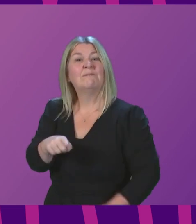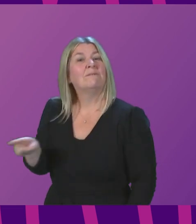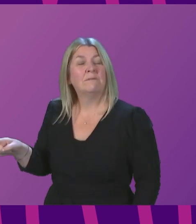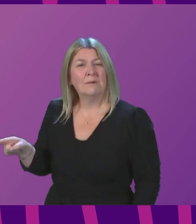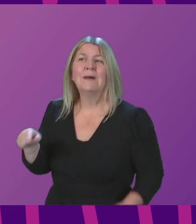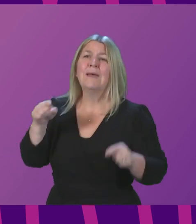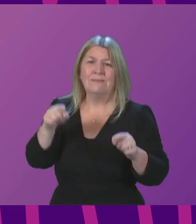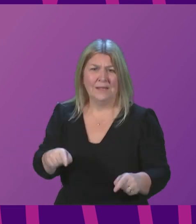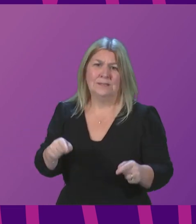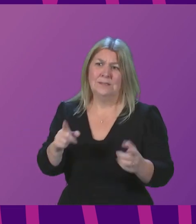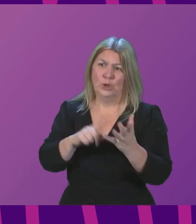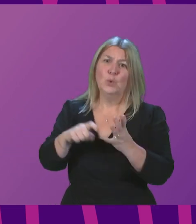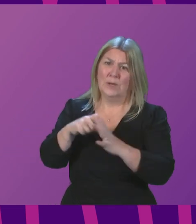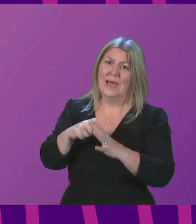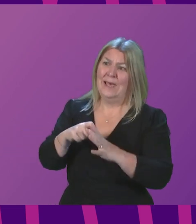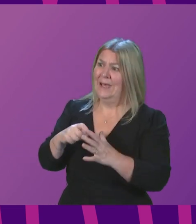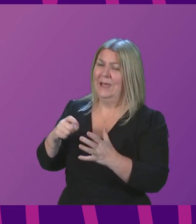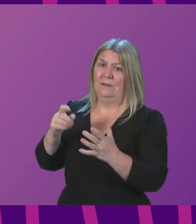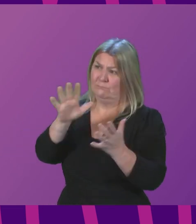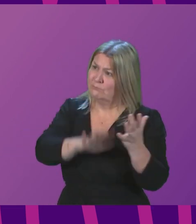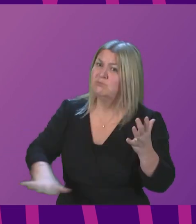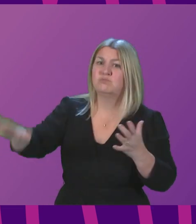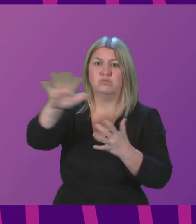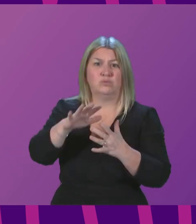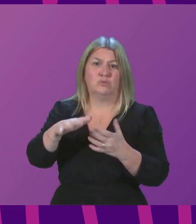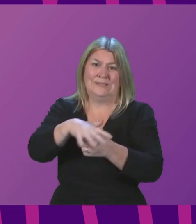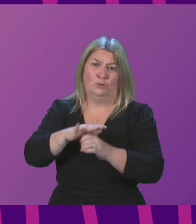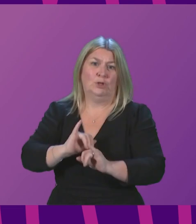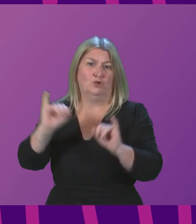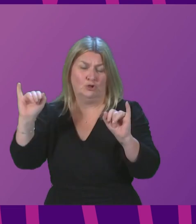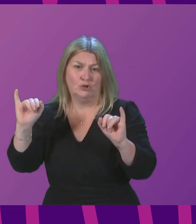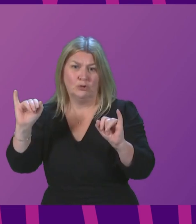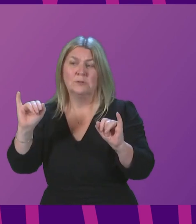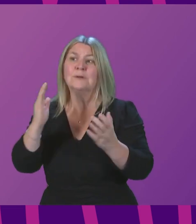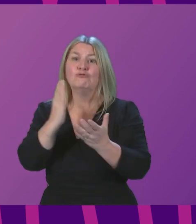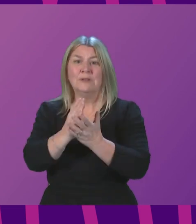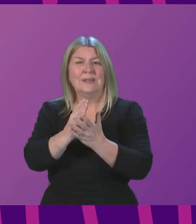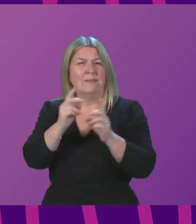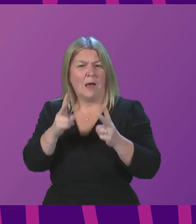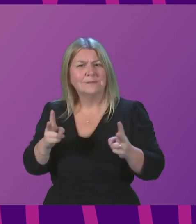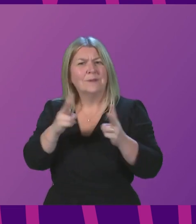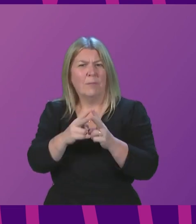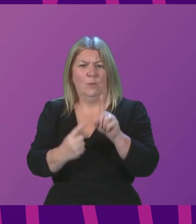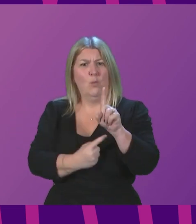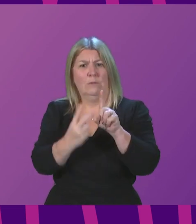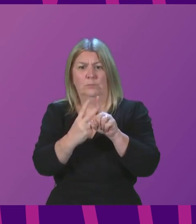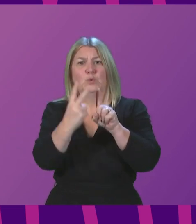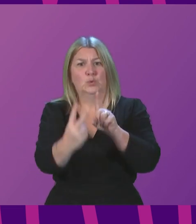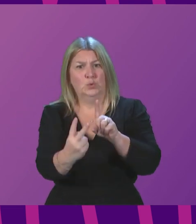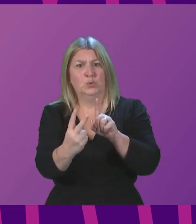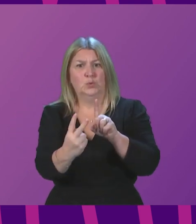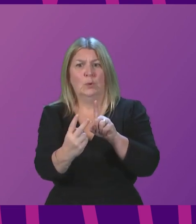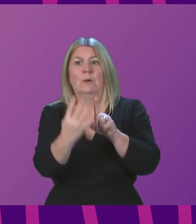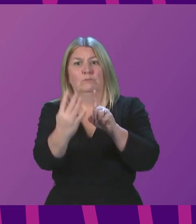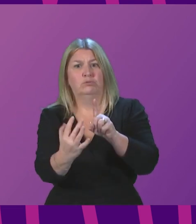is facing. The doubling times for Omicron in parts of England are even faster than they are in Scotland right now. We are all in this together and I